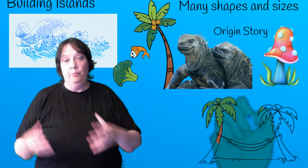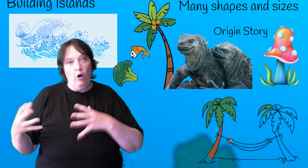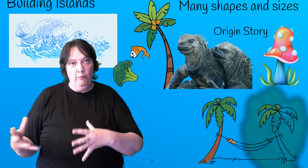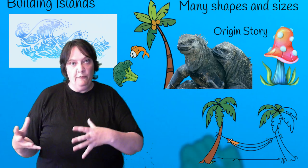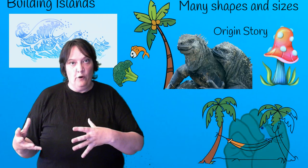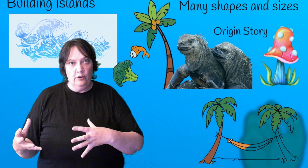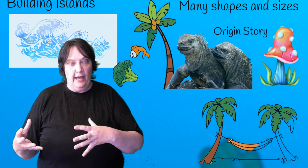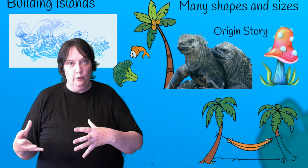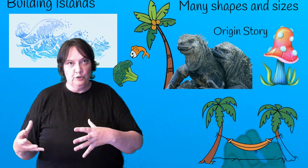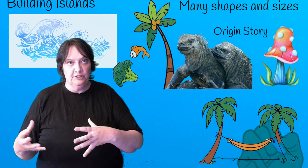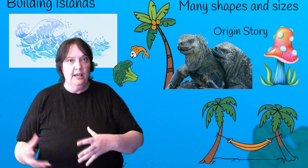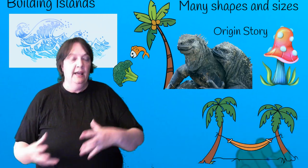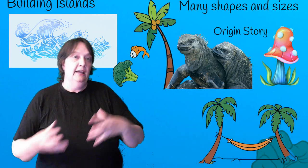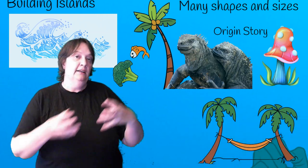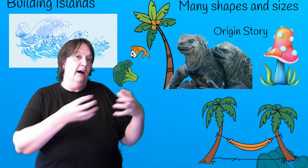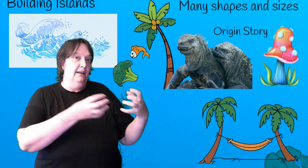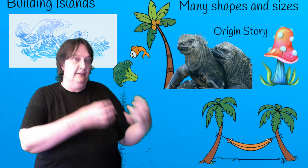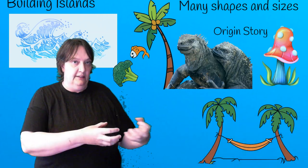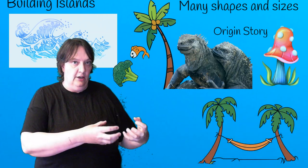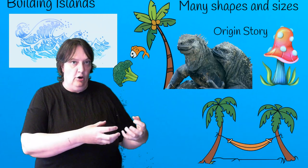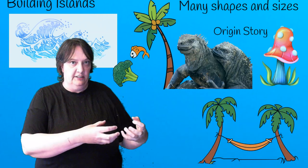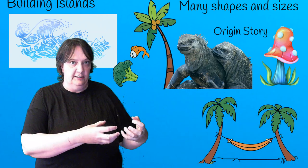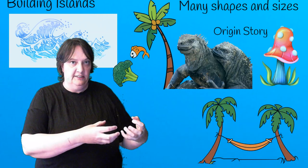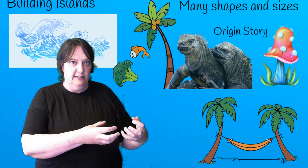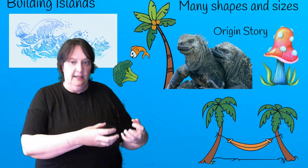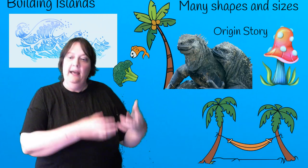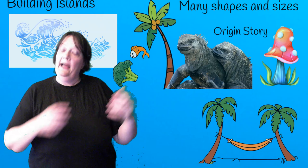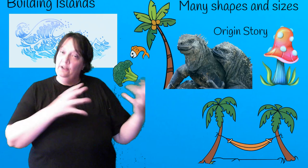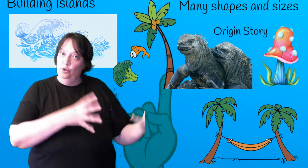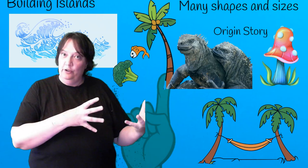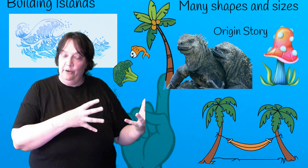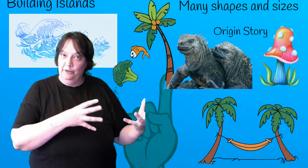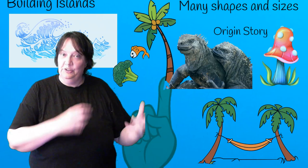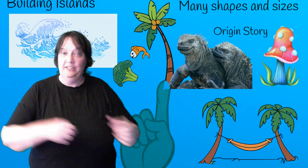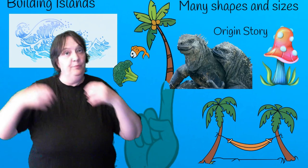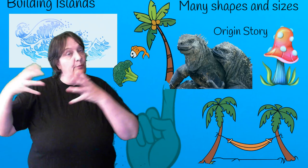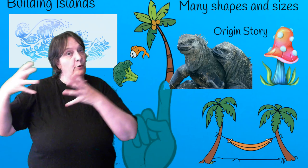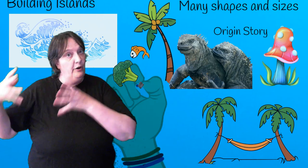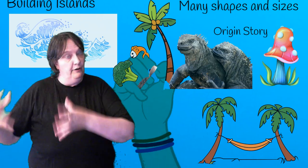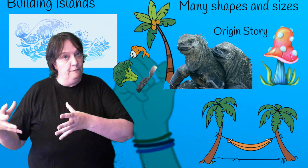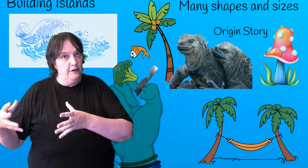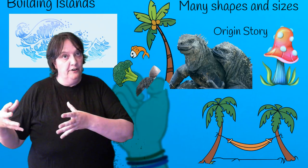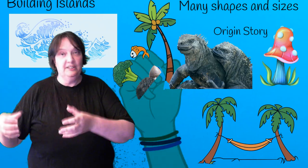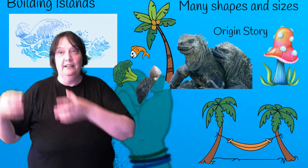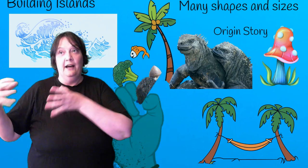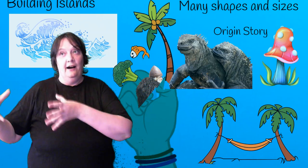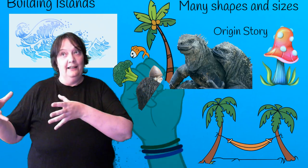palm-front houses in an island in the arctic sea and you're not going to see people wearing furs in an island